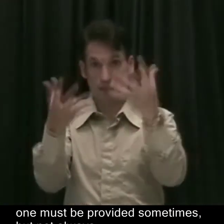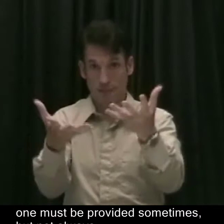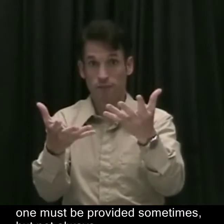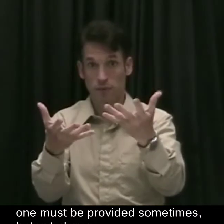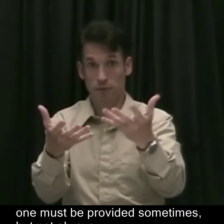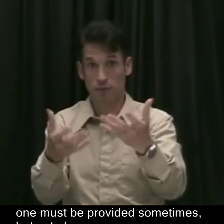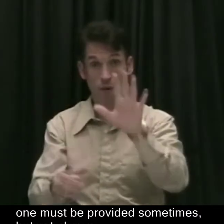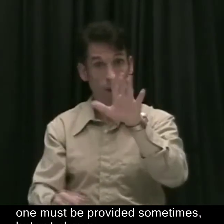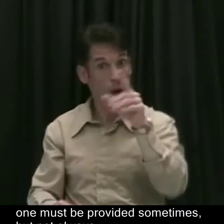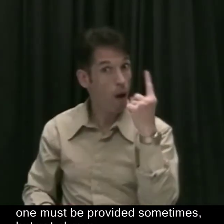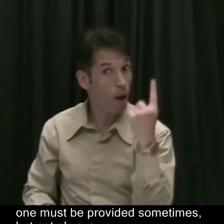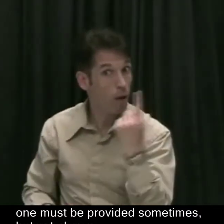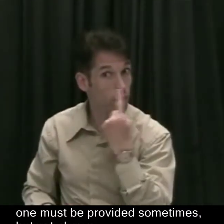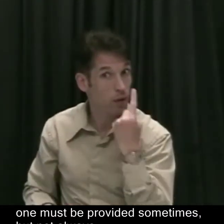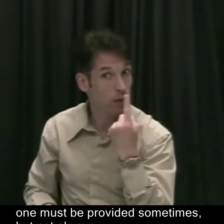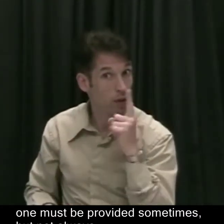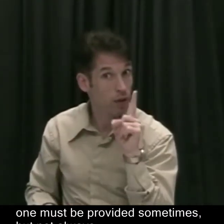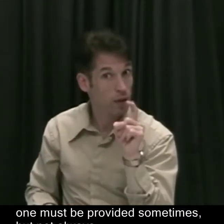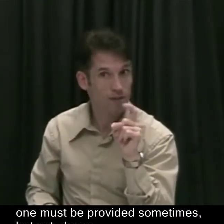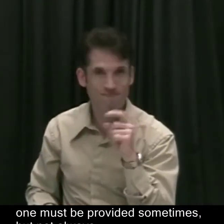sometimes, but not always.